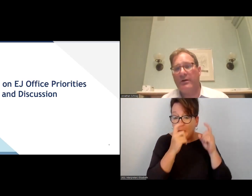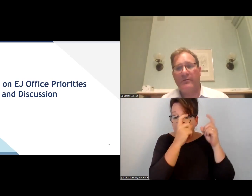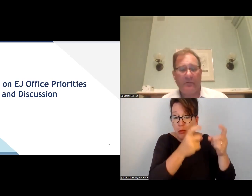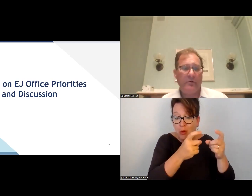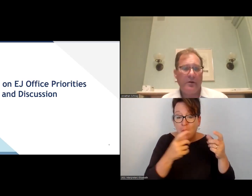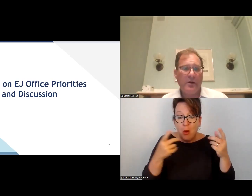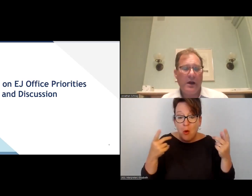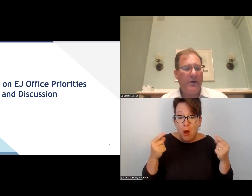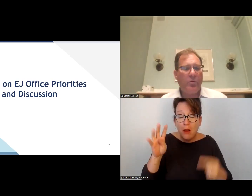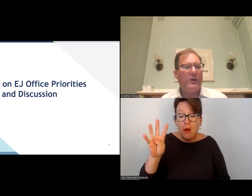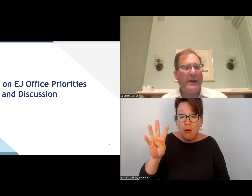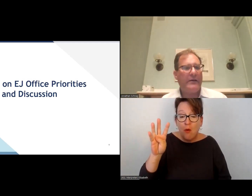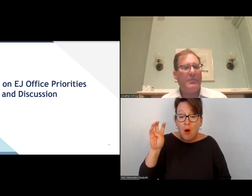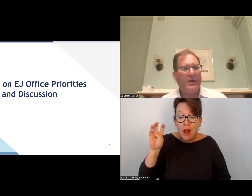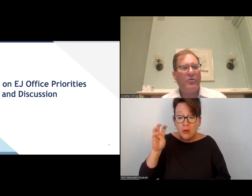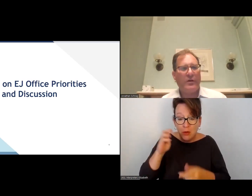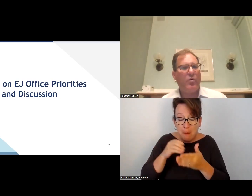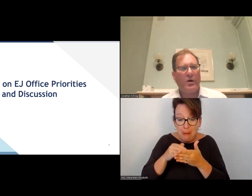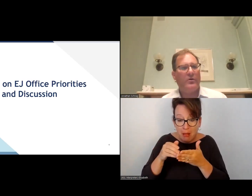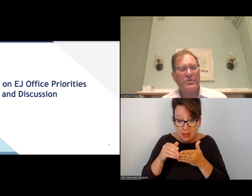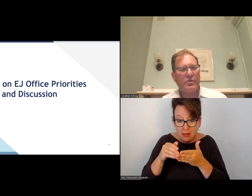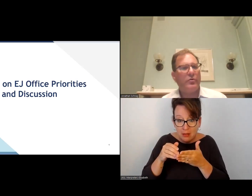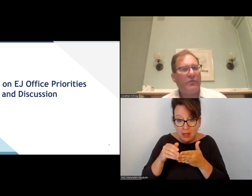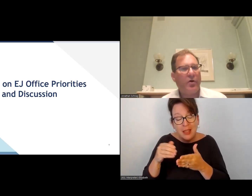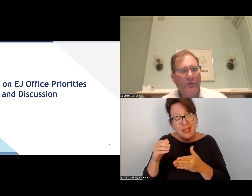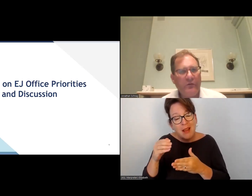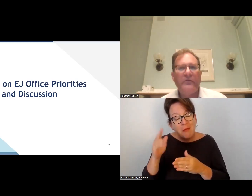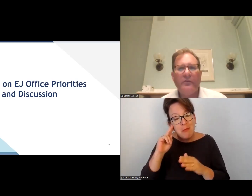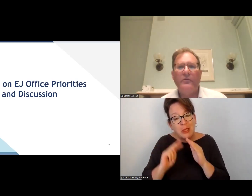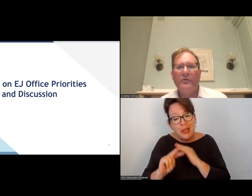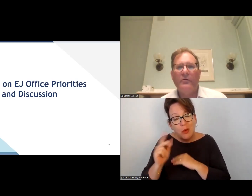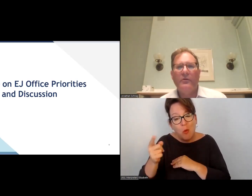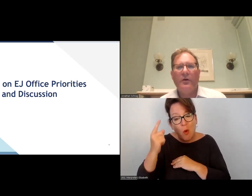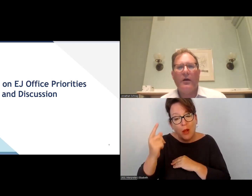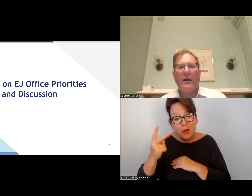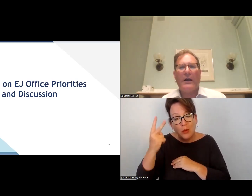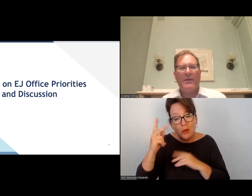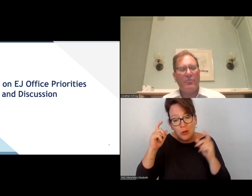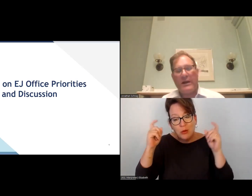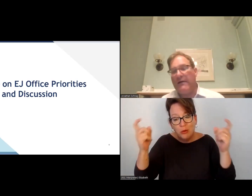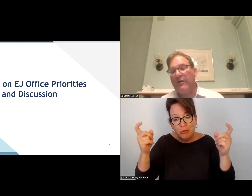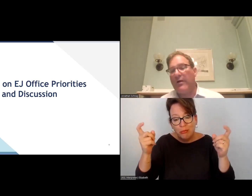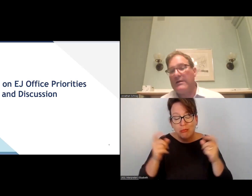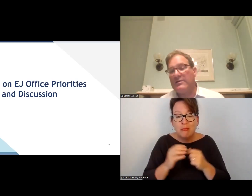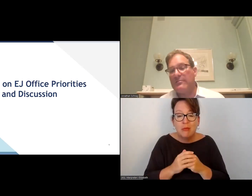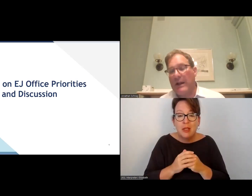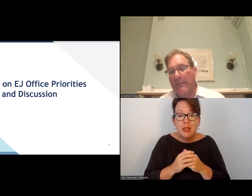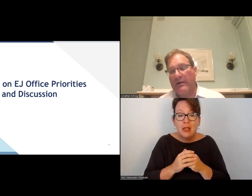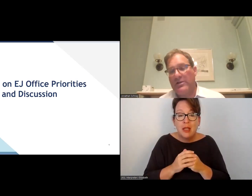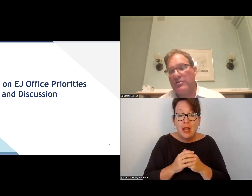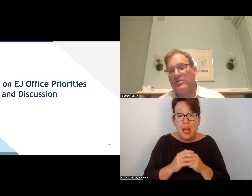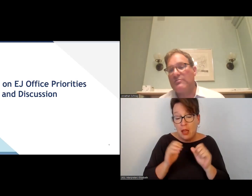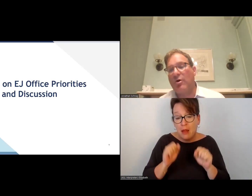$400 million, and there will likely be only 1 or 2 of those. And they could have a grant